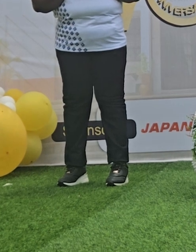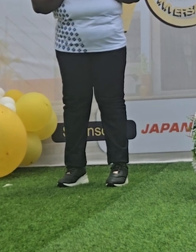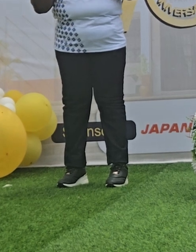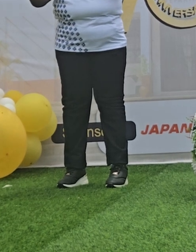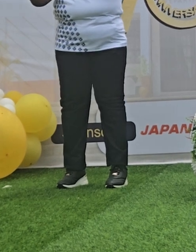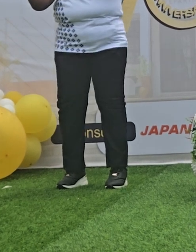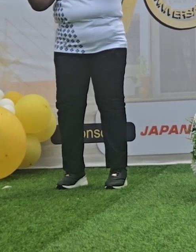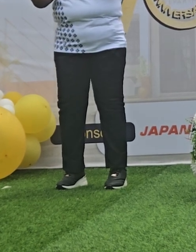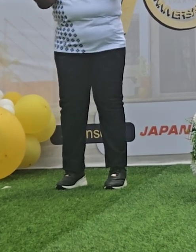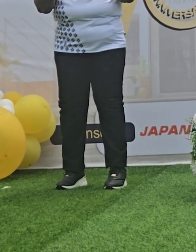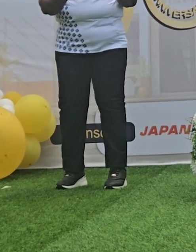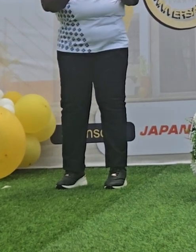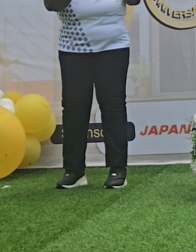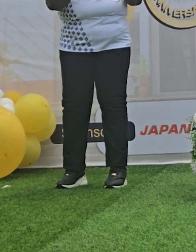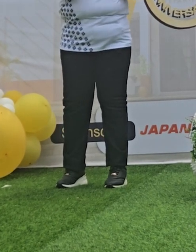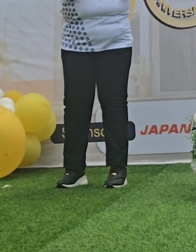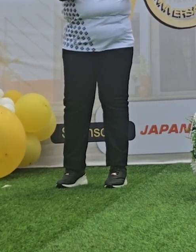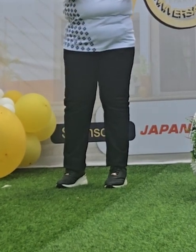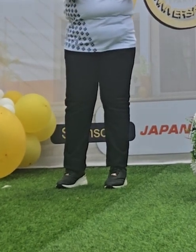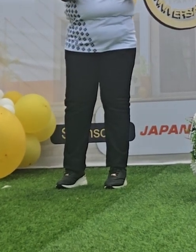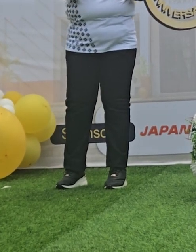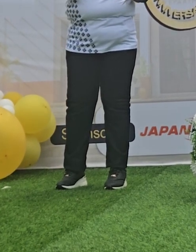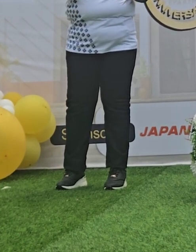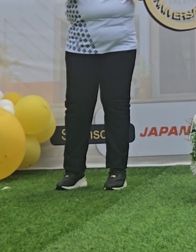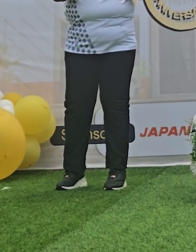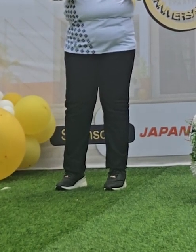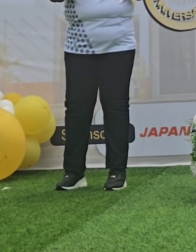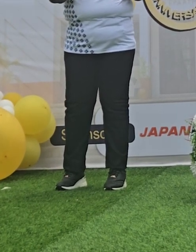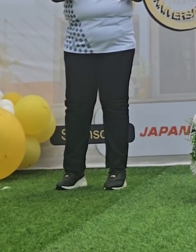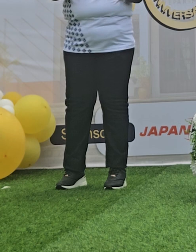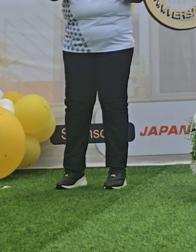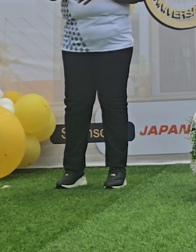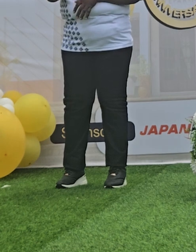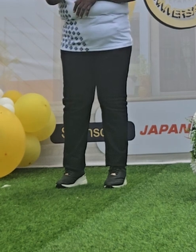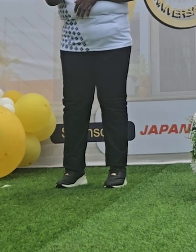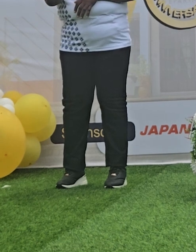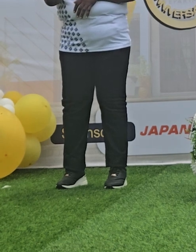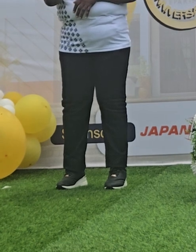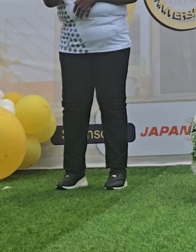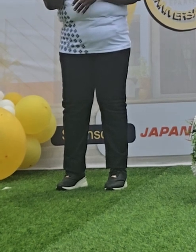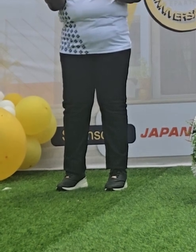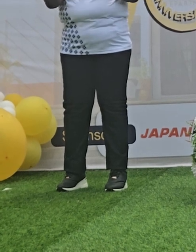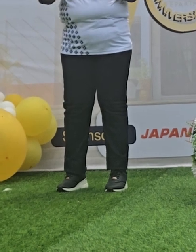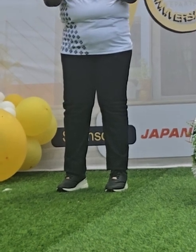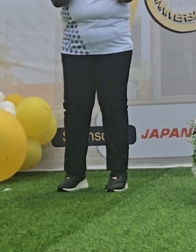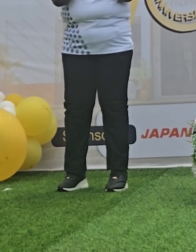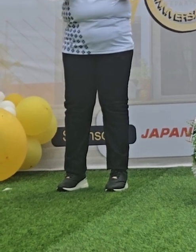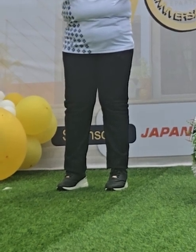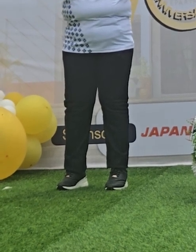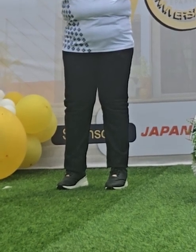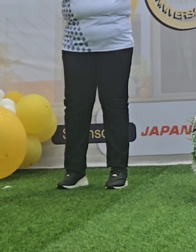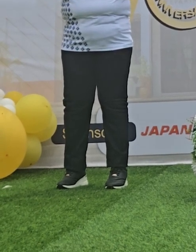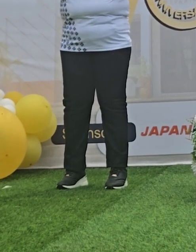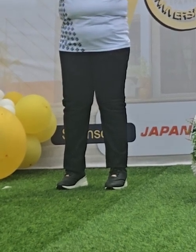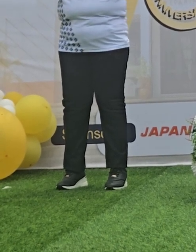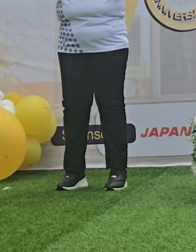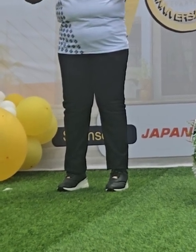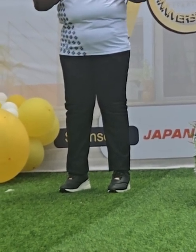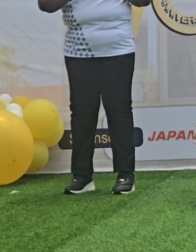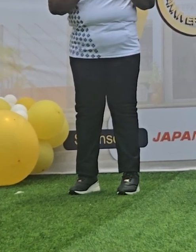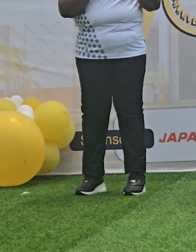Since 2008, there has been a restructuring, actually started around 2004, restructuring